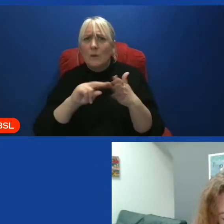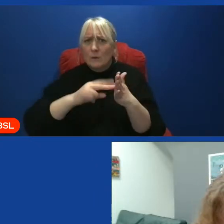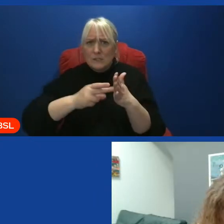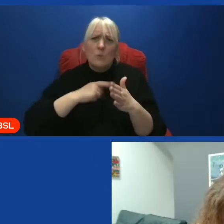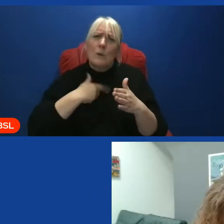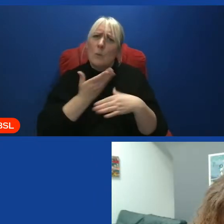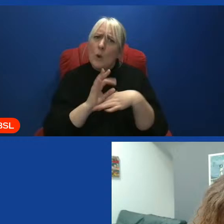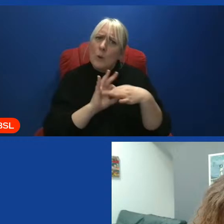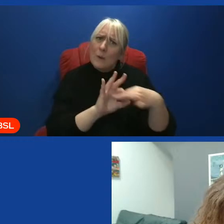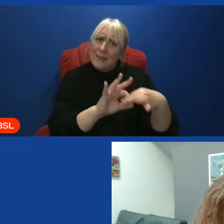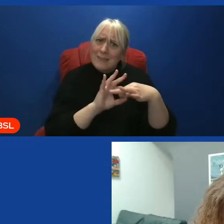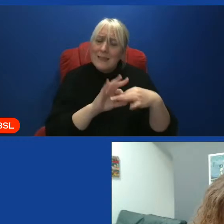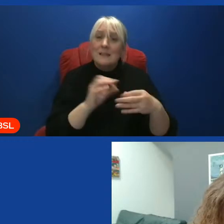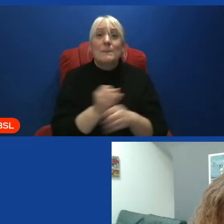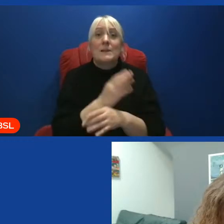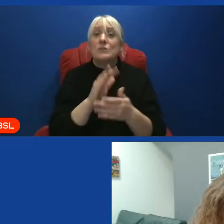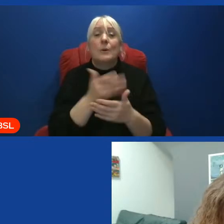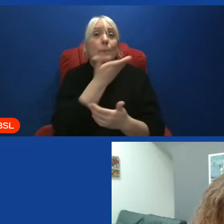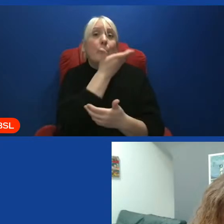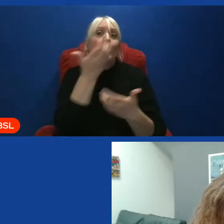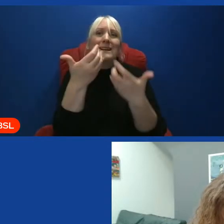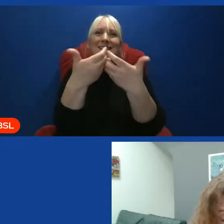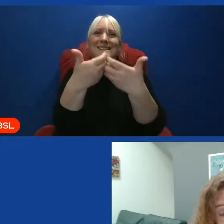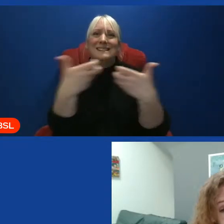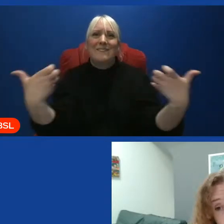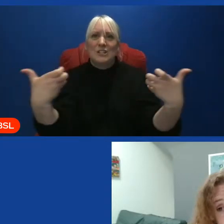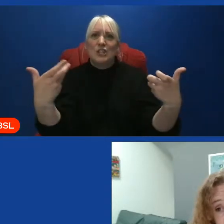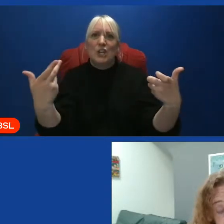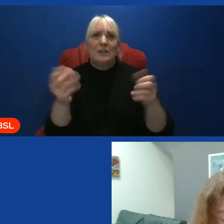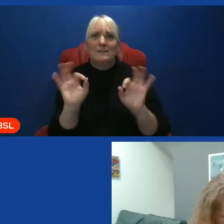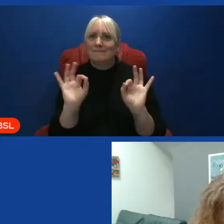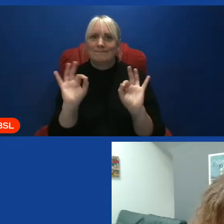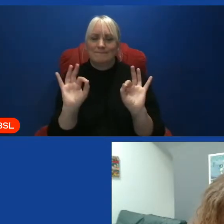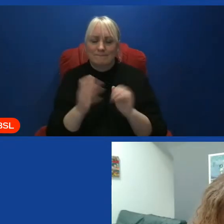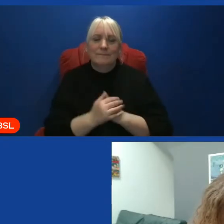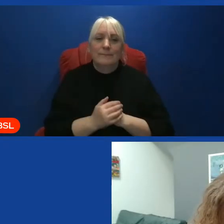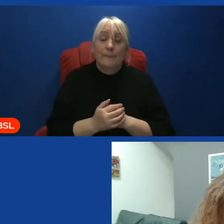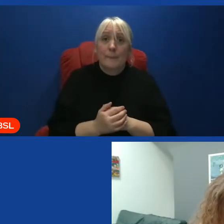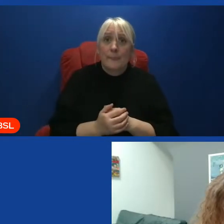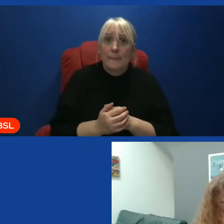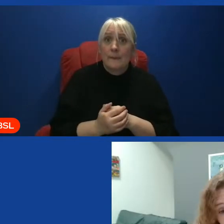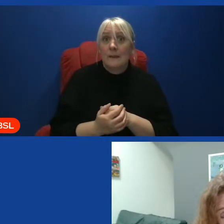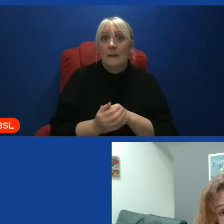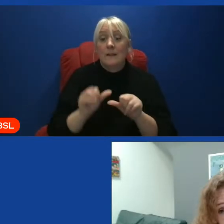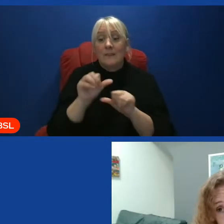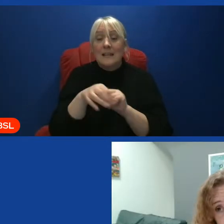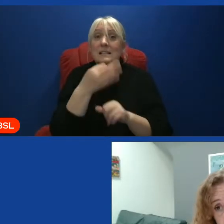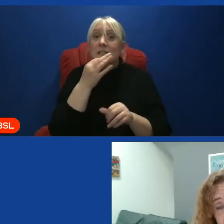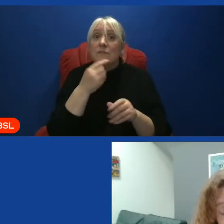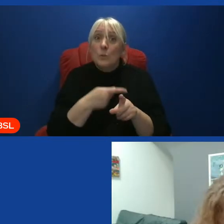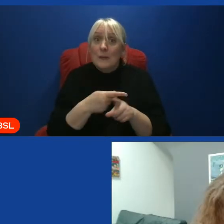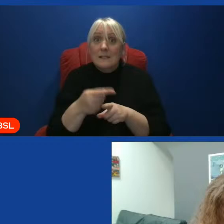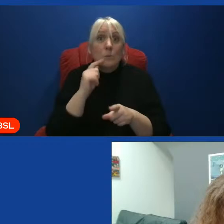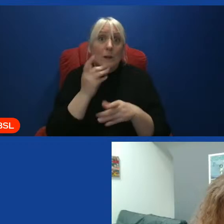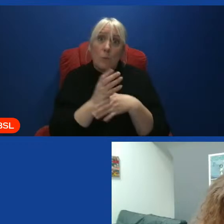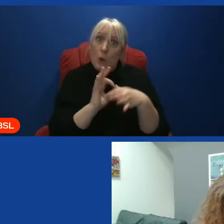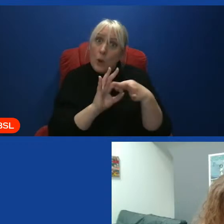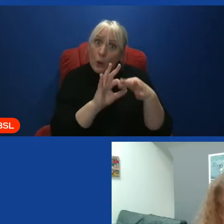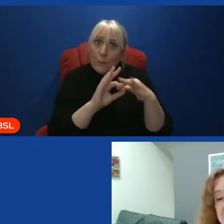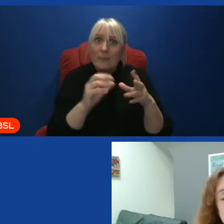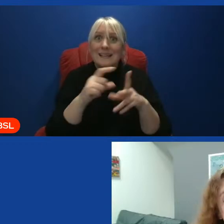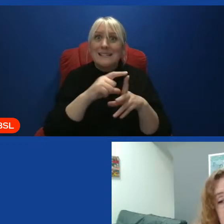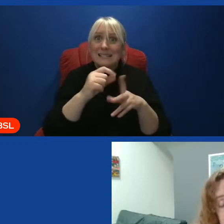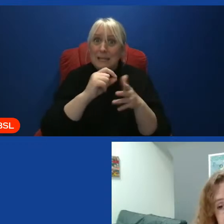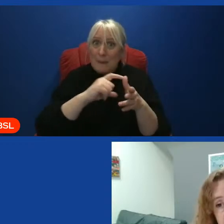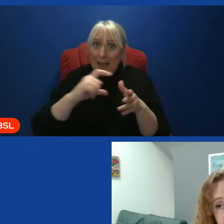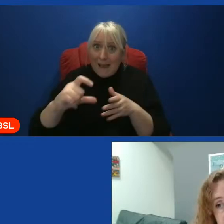that there is no division. And in the next few weeks, we are going to be working with DPAC and with other trade unions and with MPs